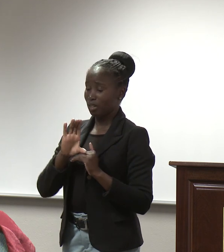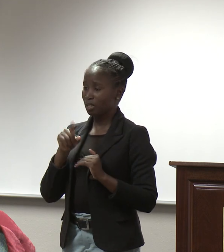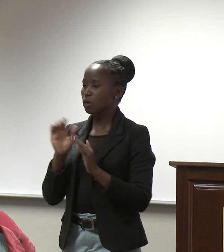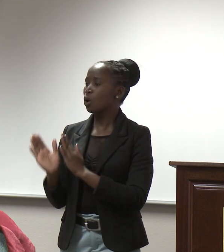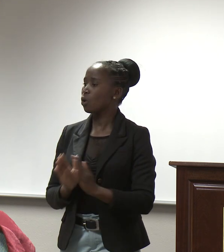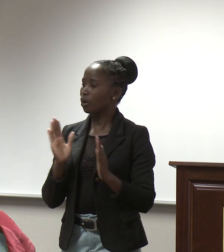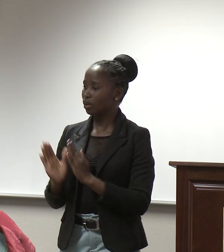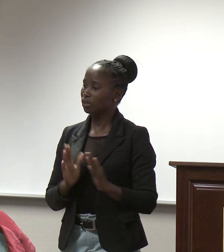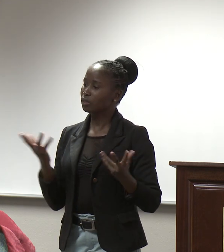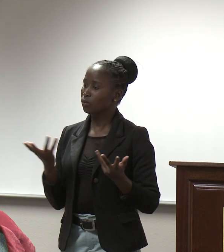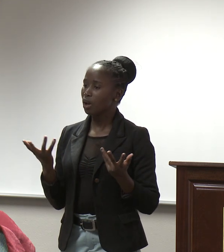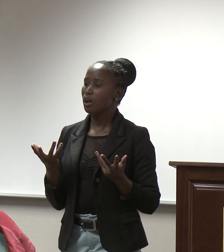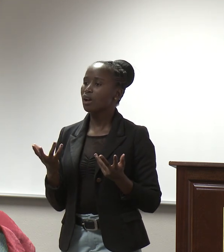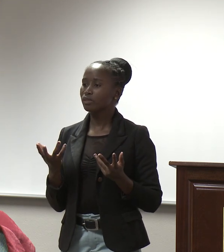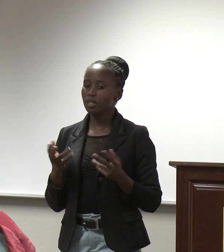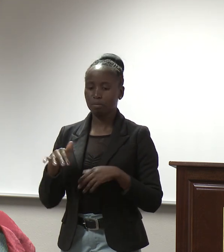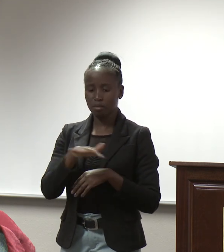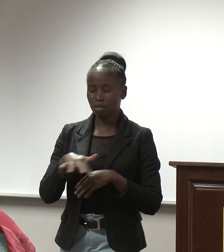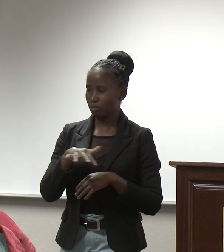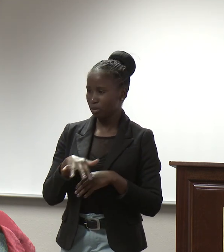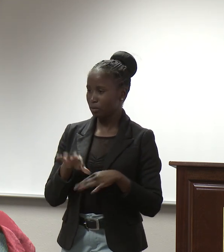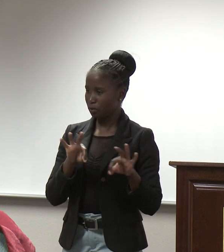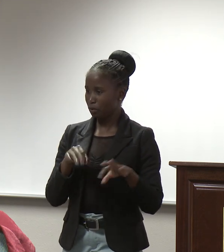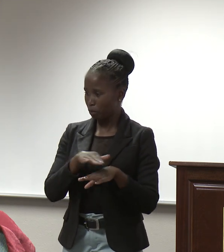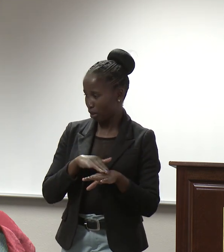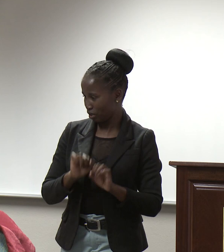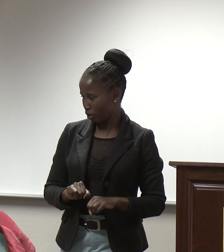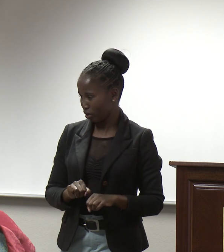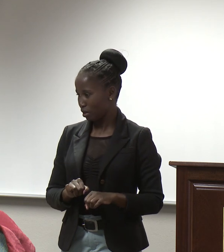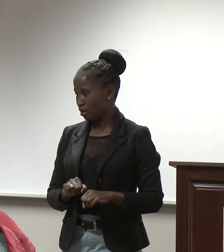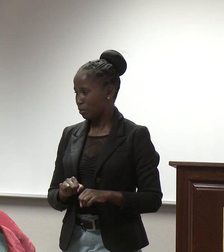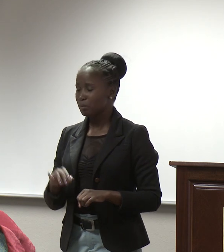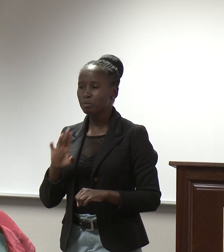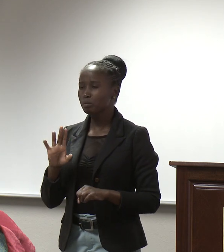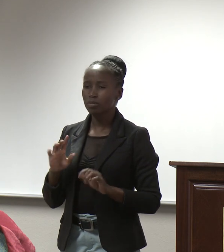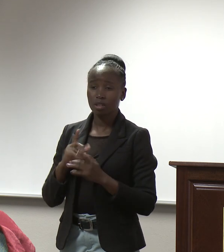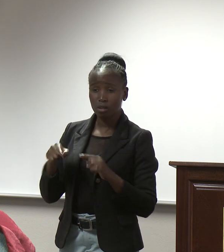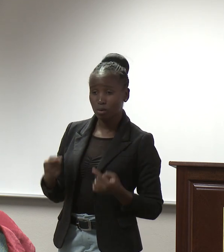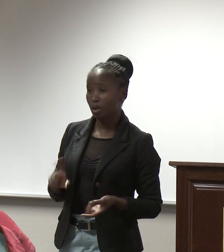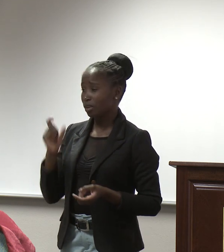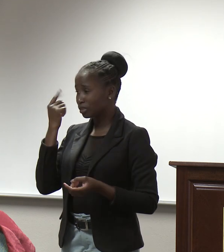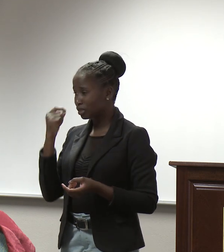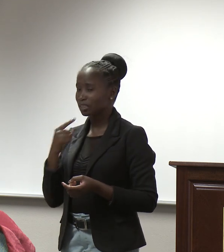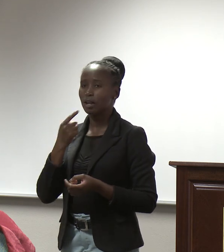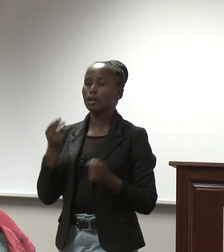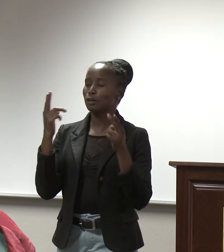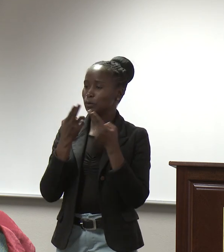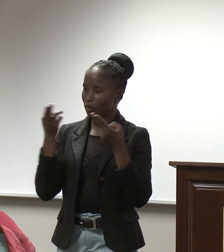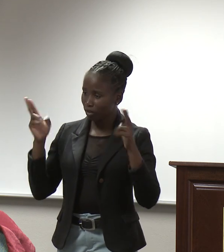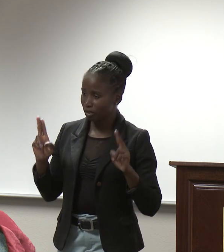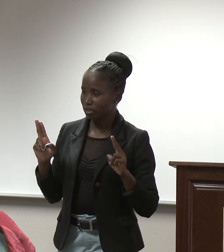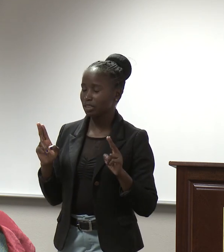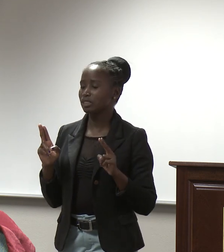of nation-state basis, right? So you cannot understand Brazil without the University of São Paulo, you